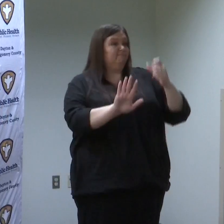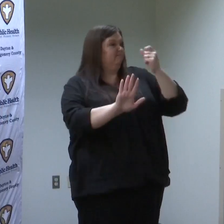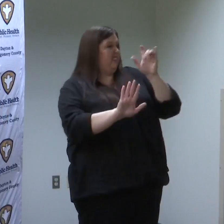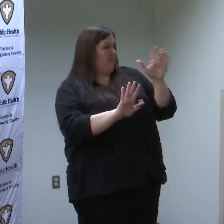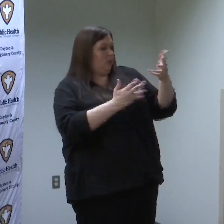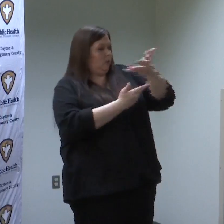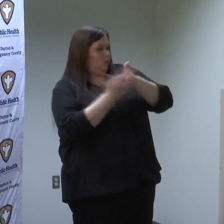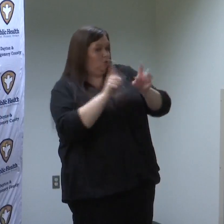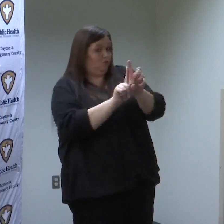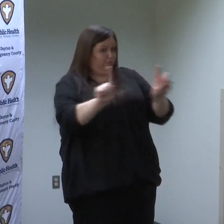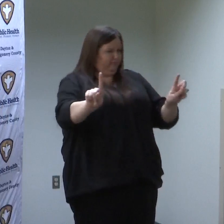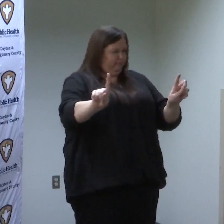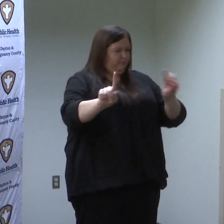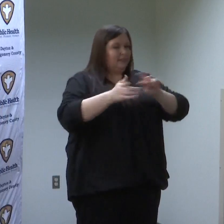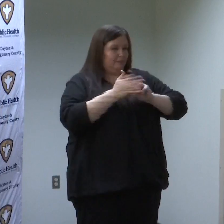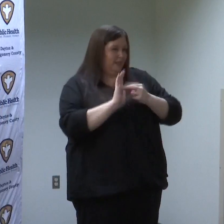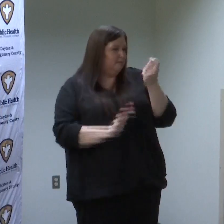distancing.